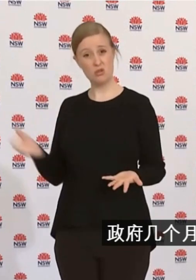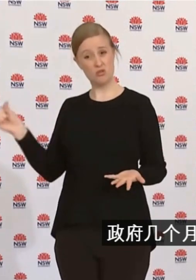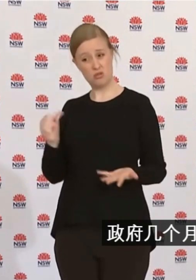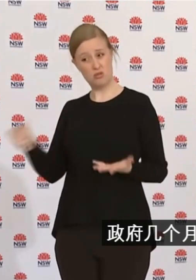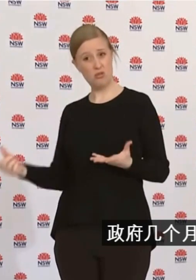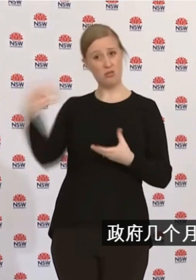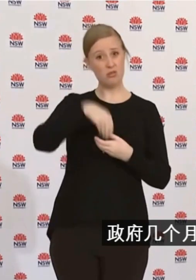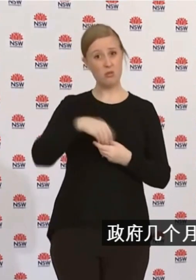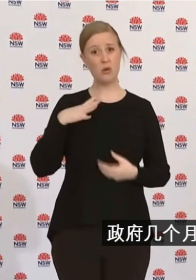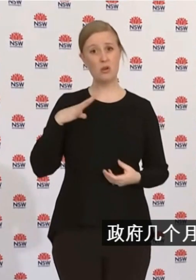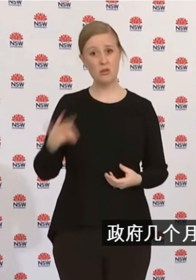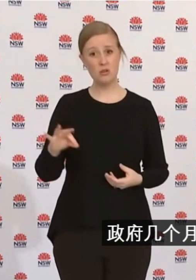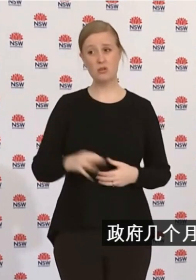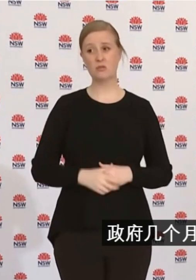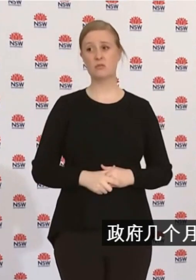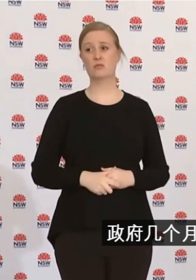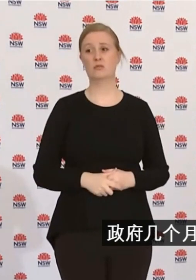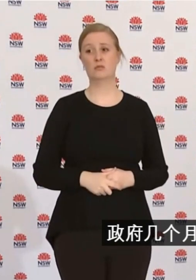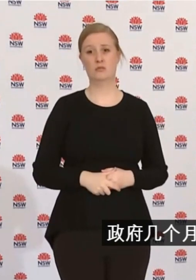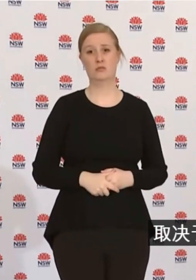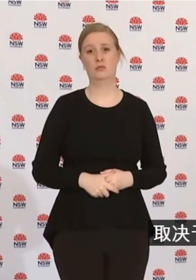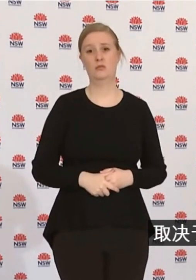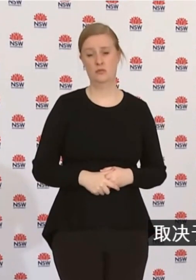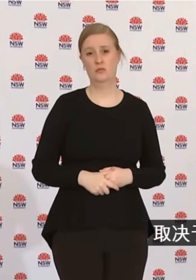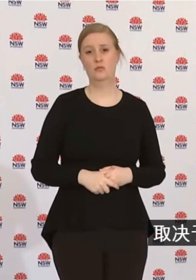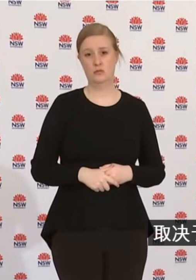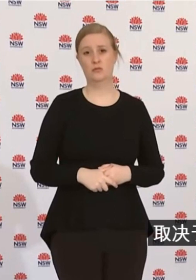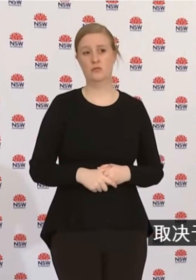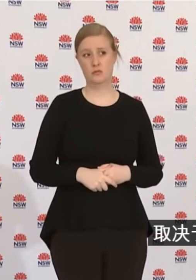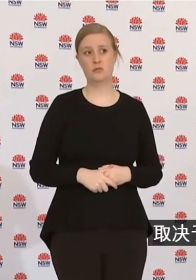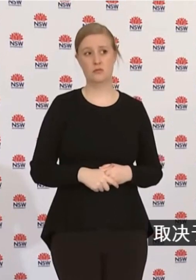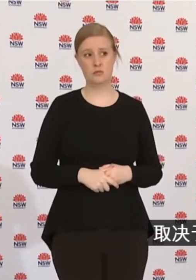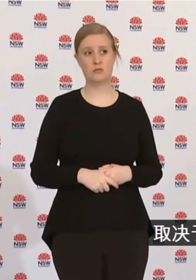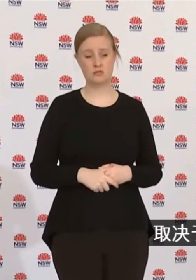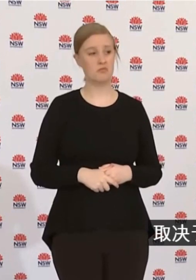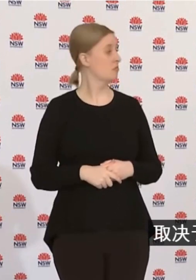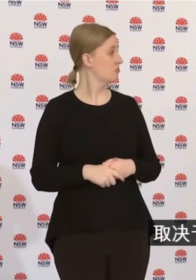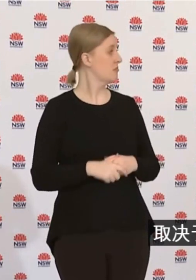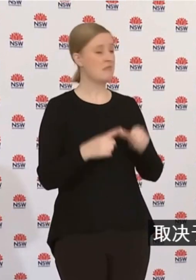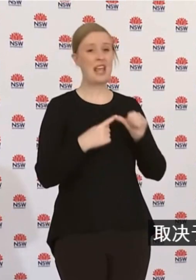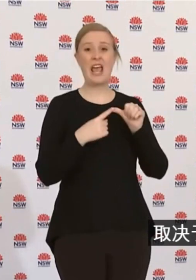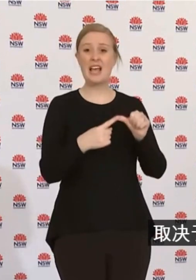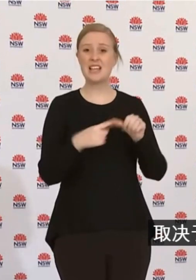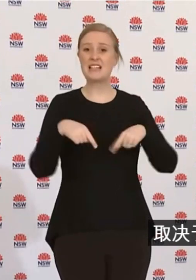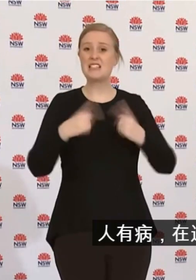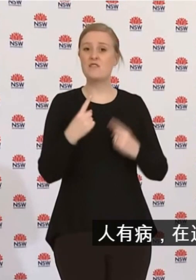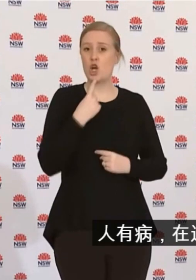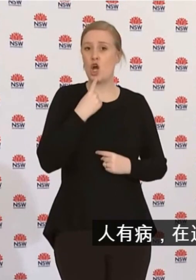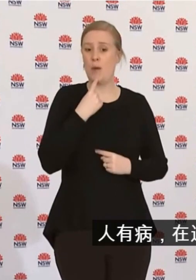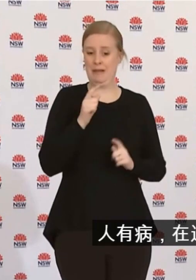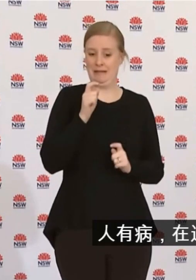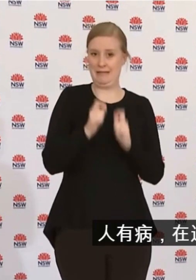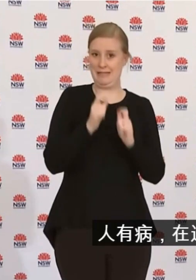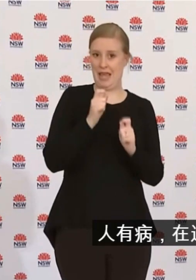ago? So the use of various tests depends on the probability that a population or a community or a